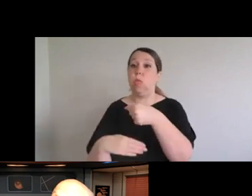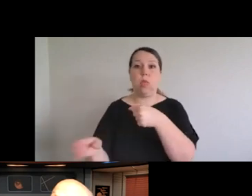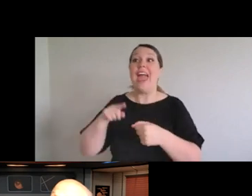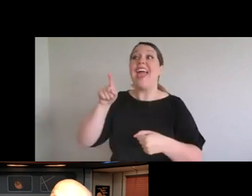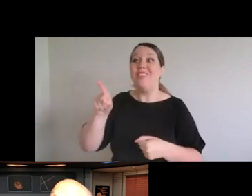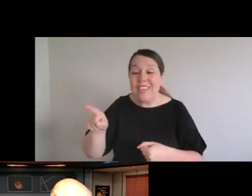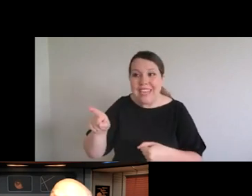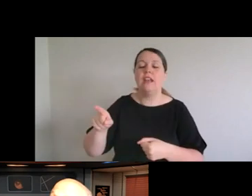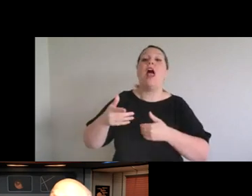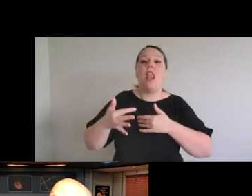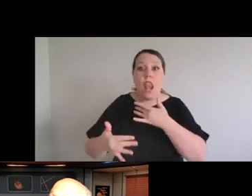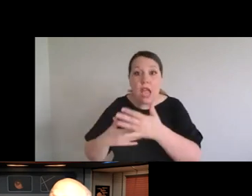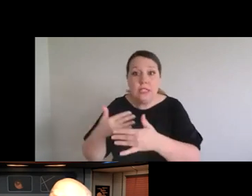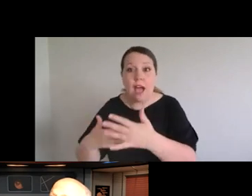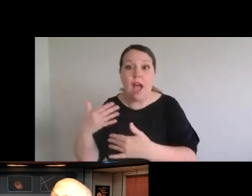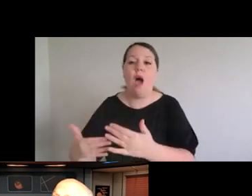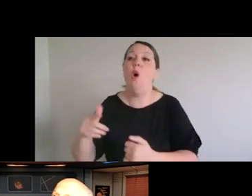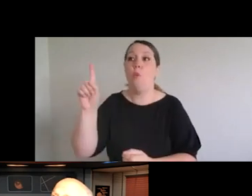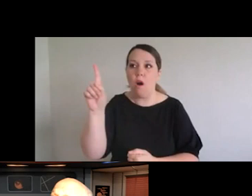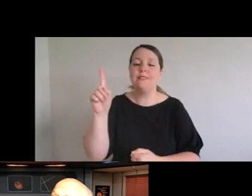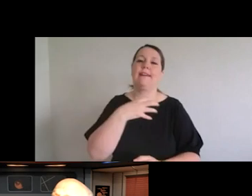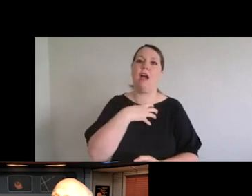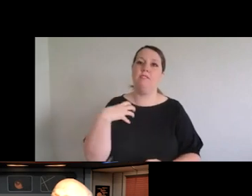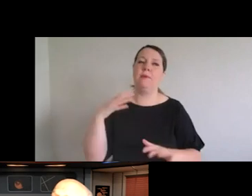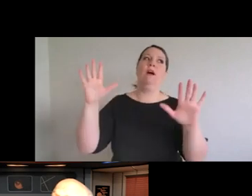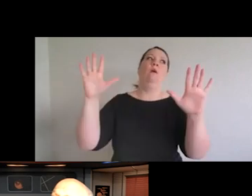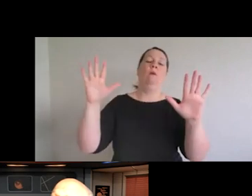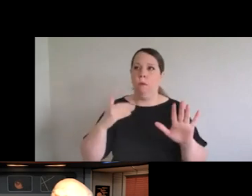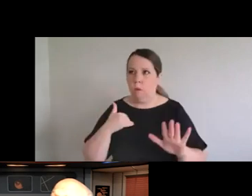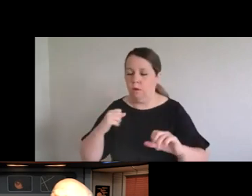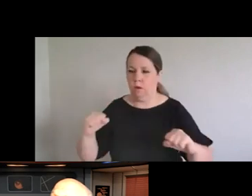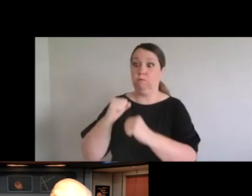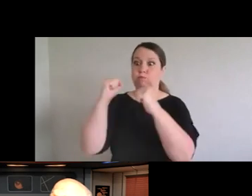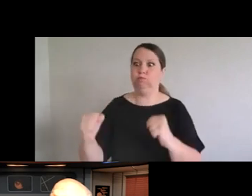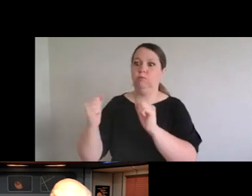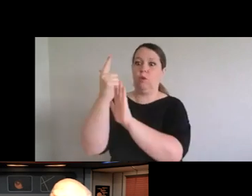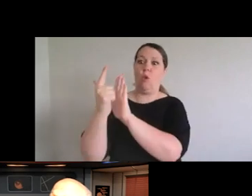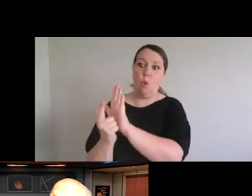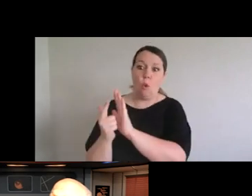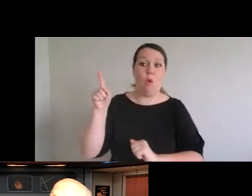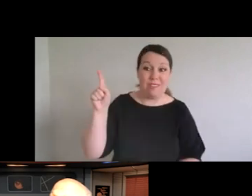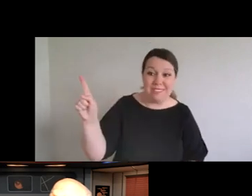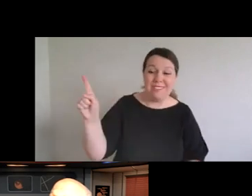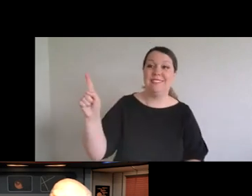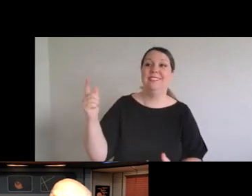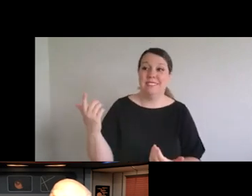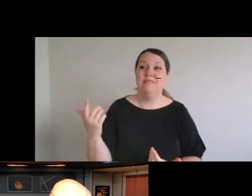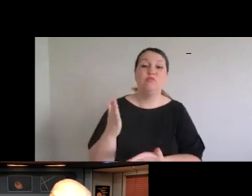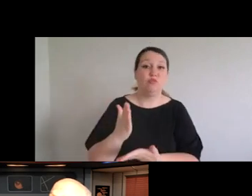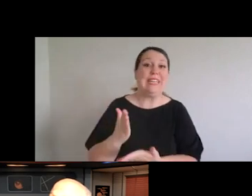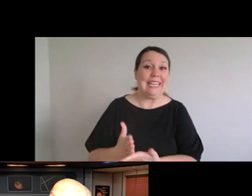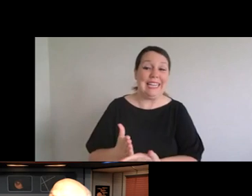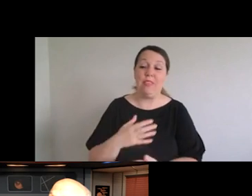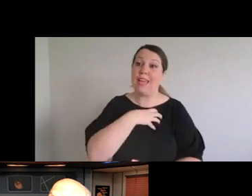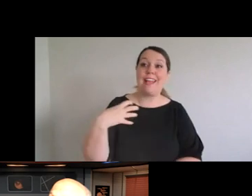unanimously. Even the government, even the political party that passed this weak law later acknowledged